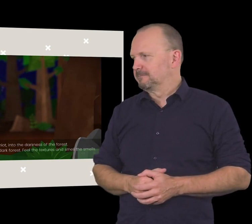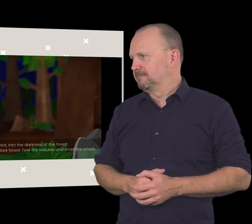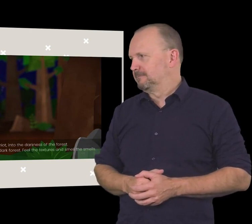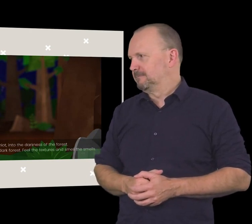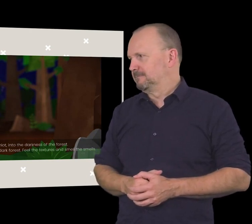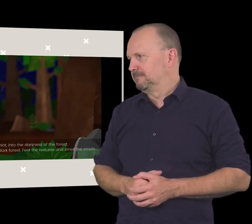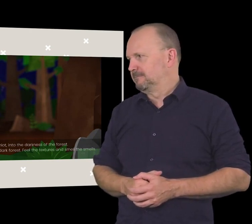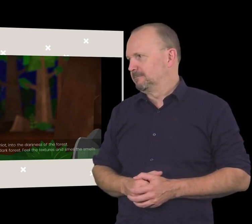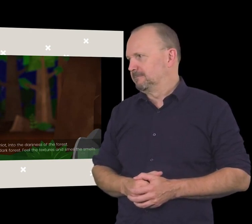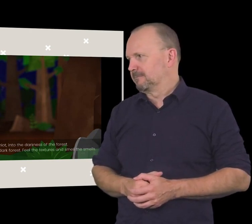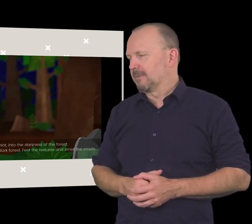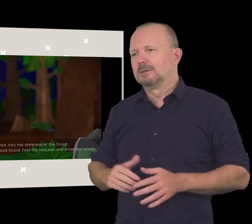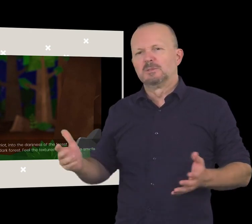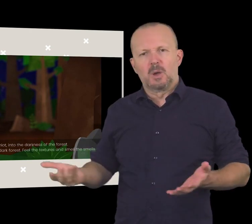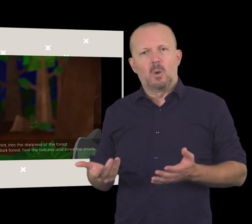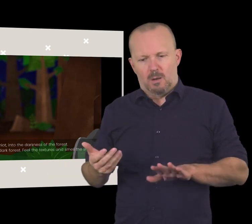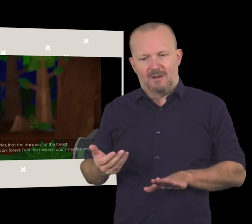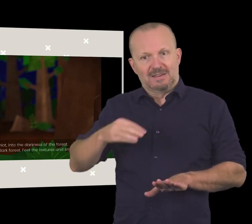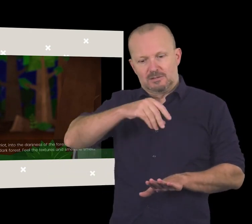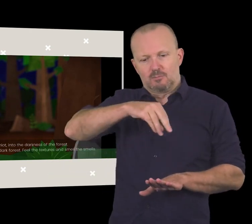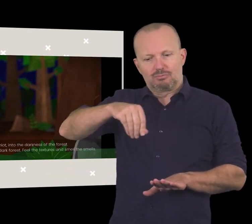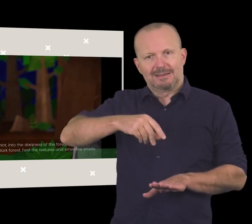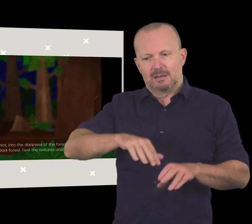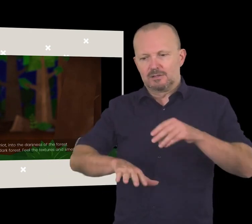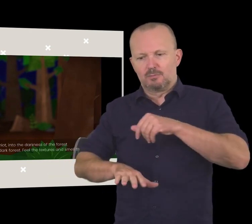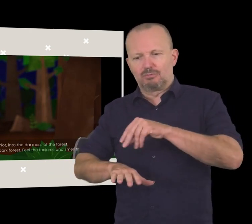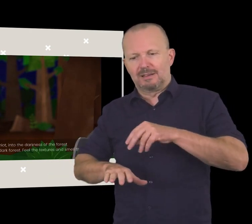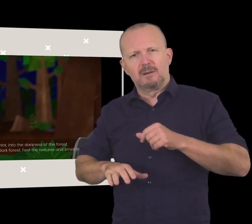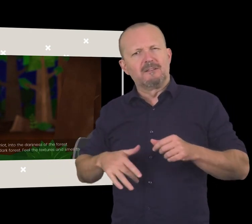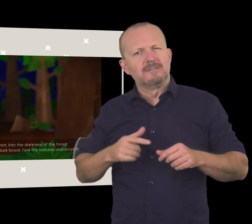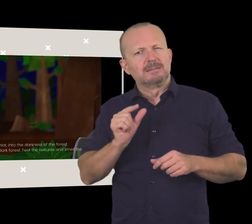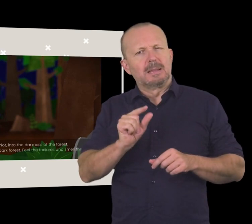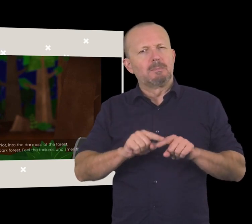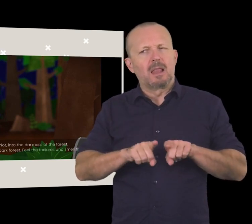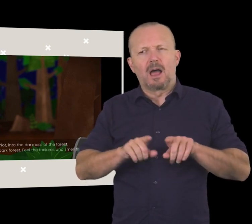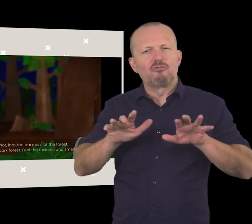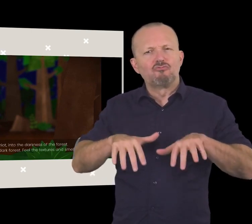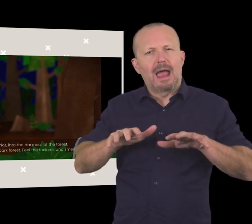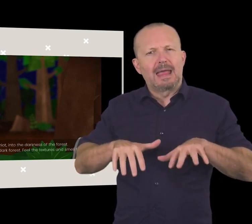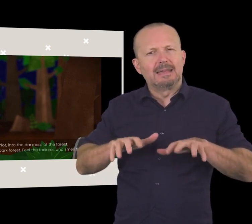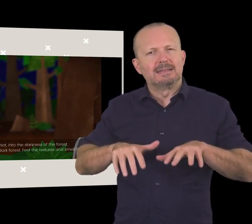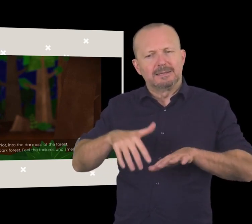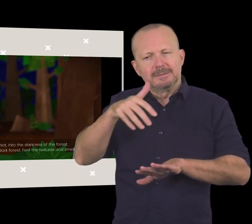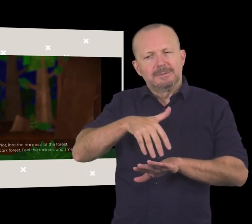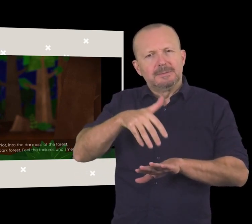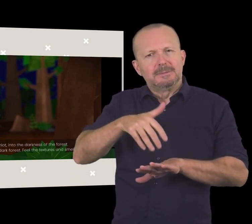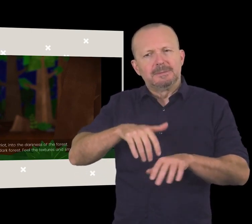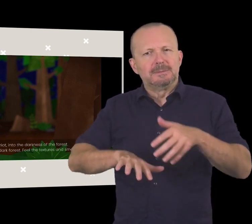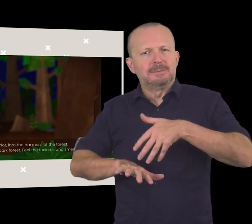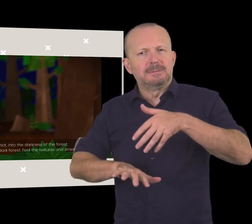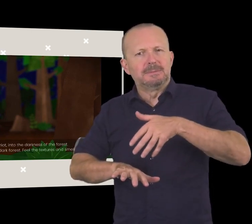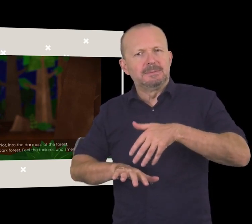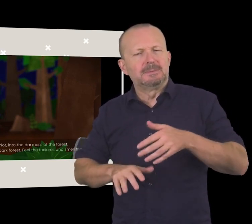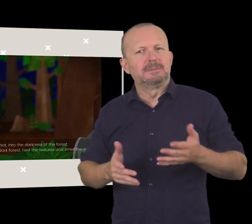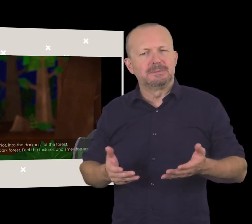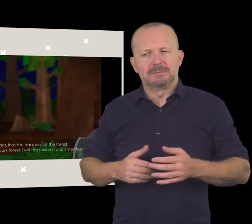So just about see me. I'm going to sprinkle this on my feet because it kind of feels a little bit like rain as